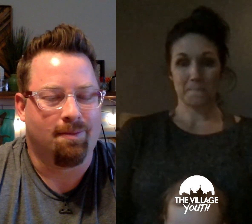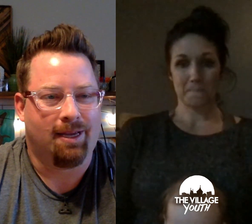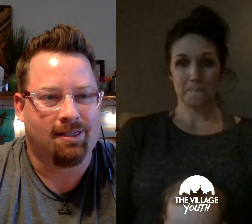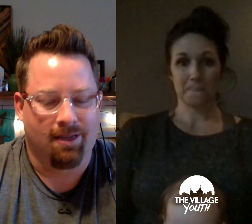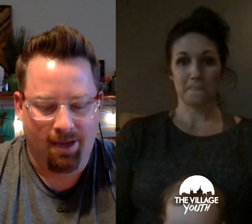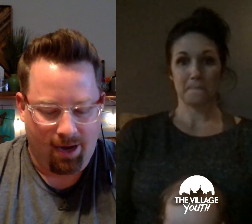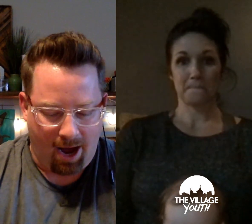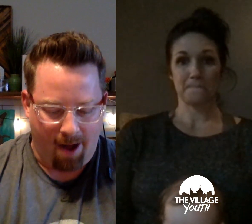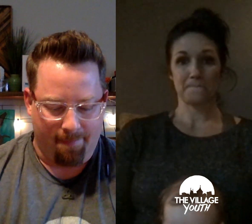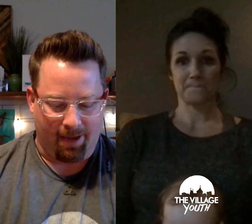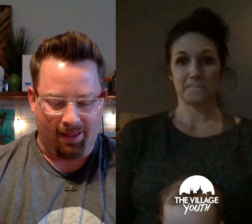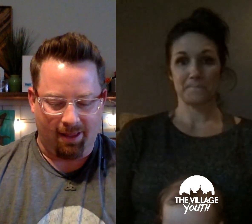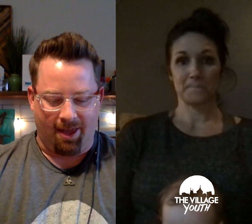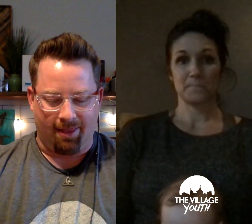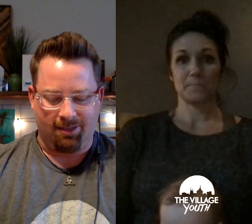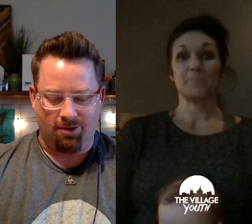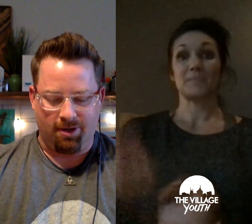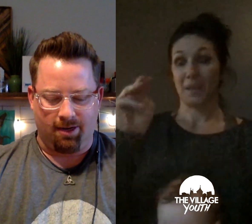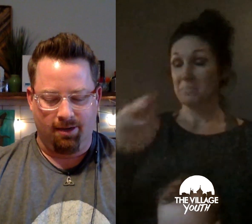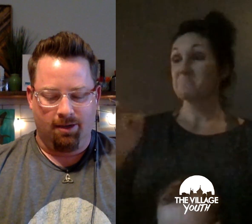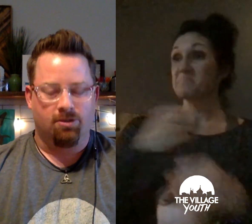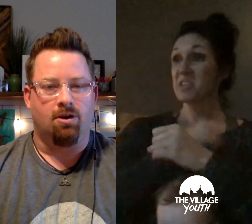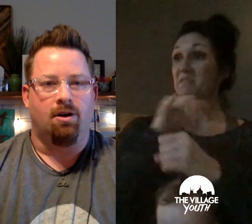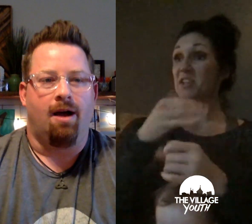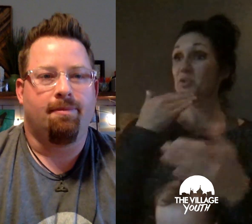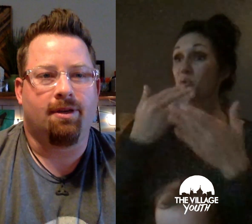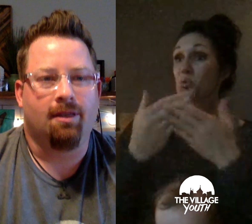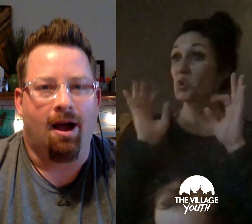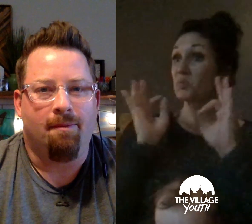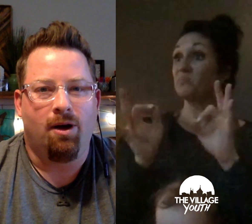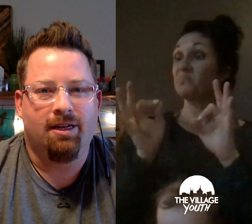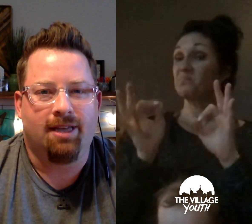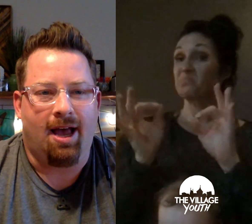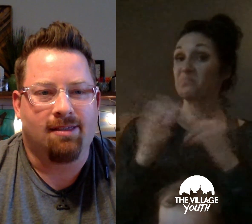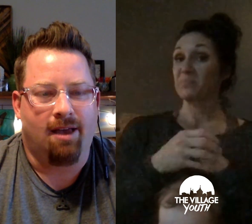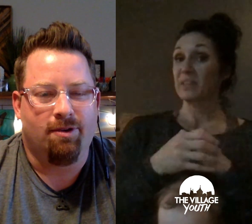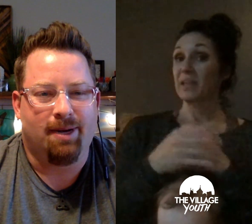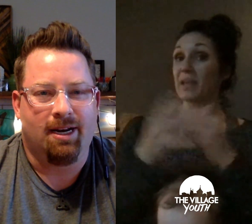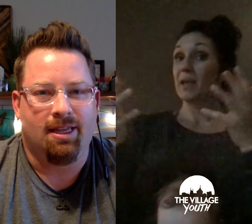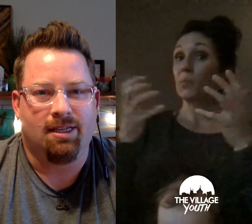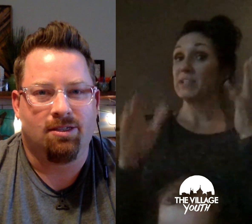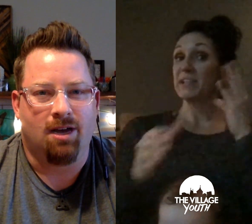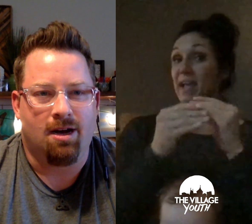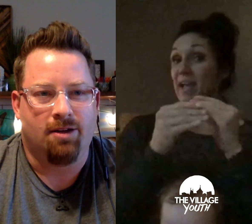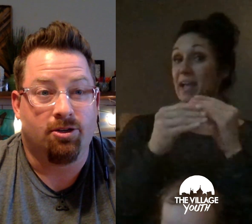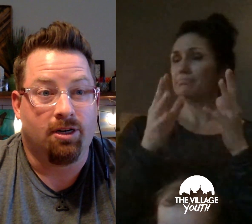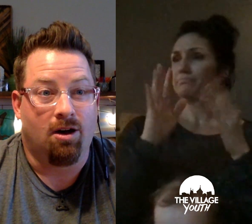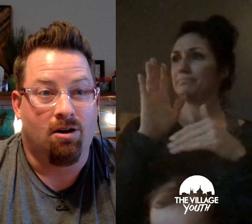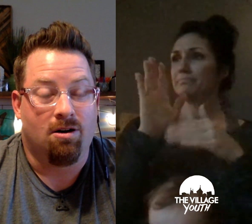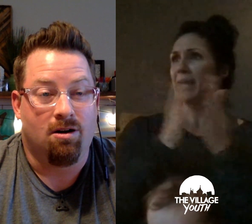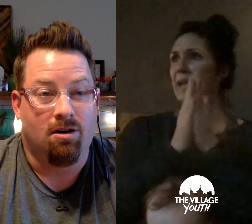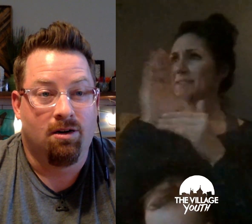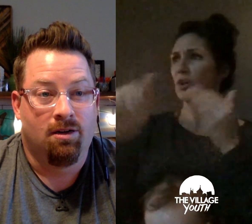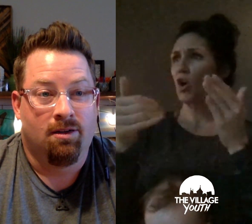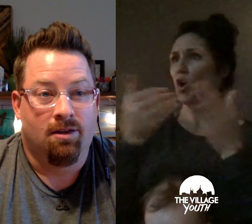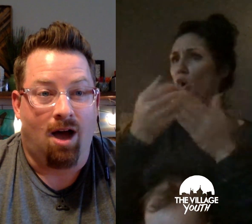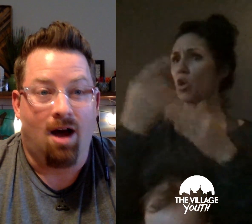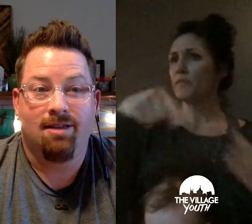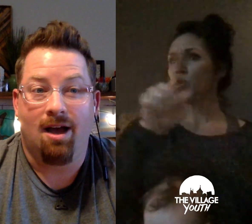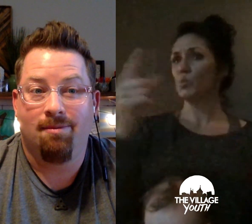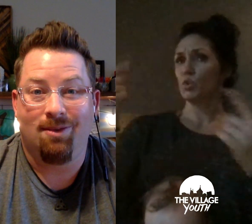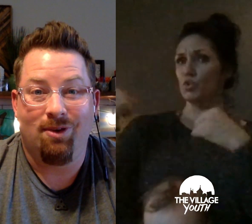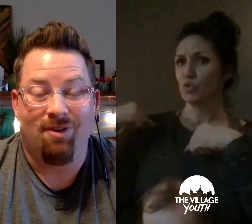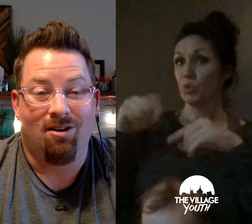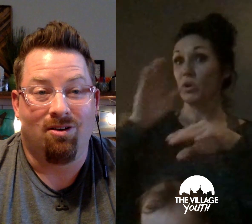This is amazing. I love that. That's so good. So I'm wanting to ask everybody this during our